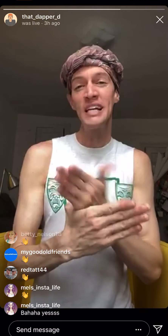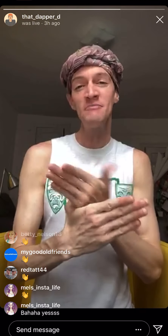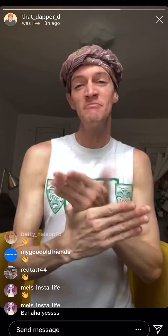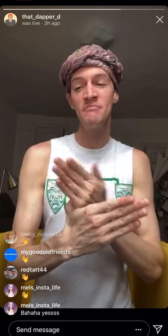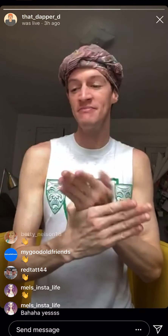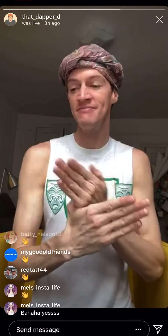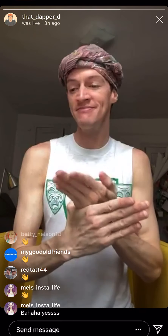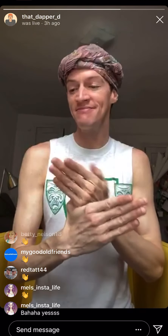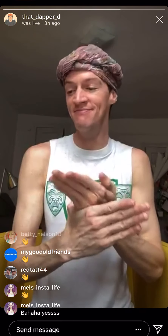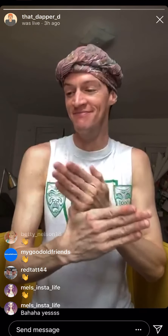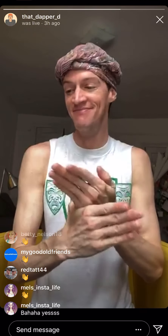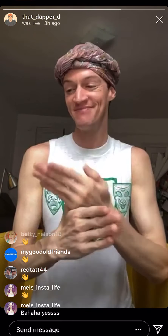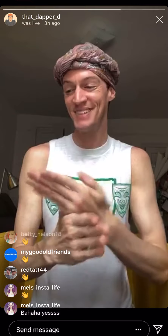between between